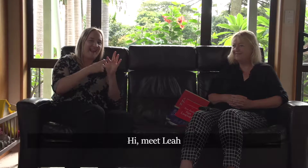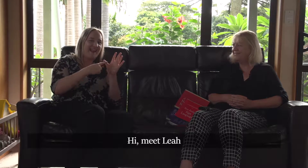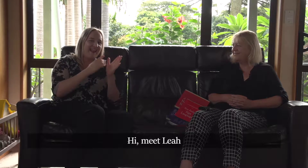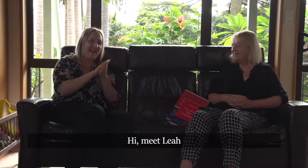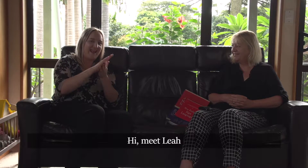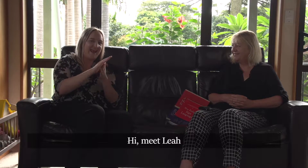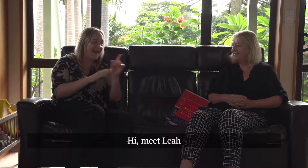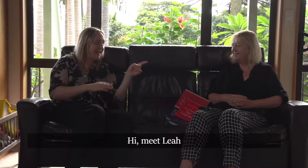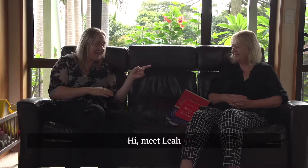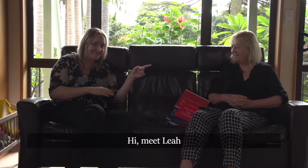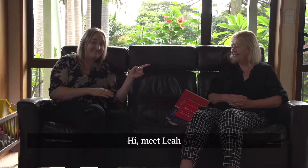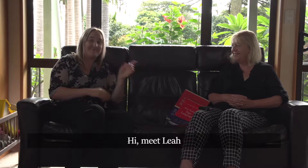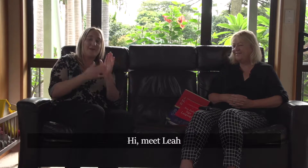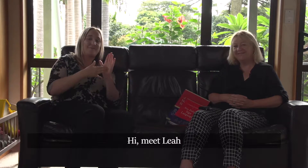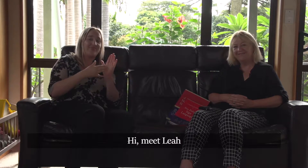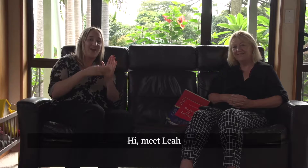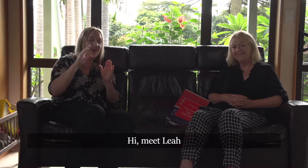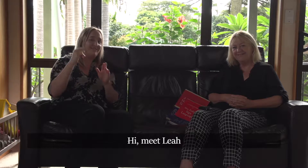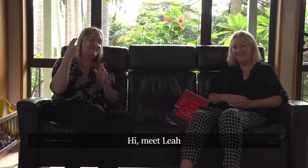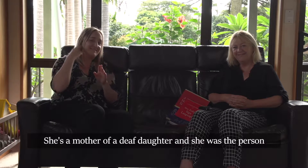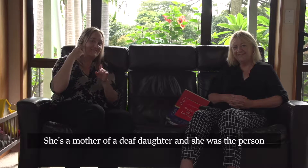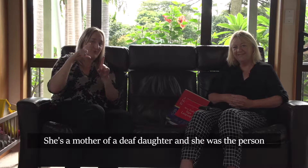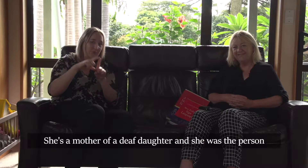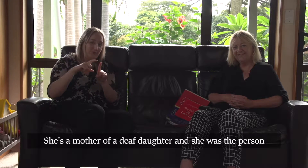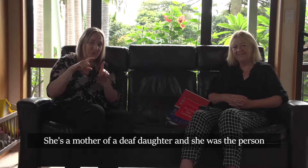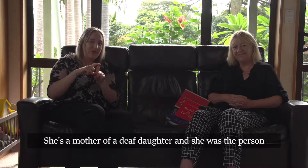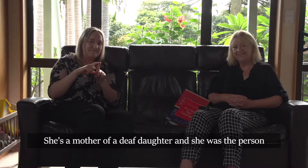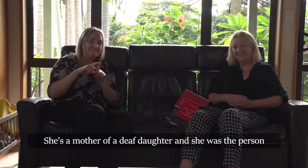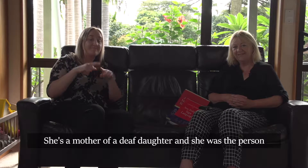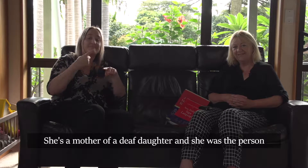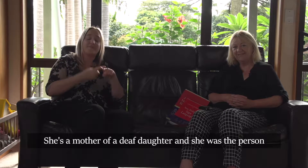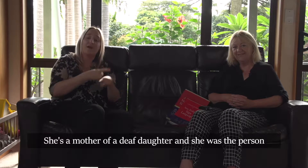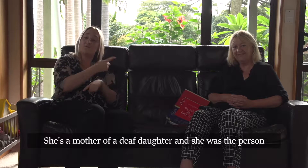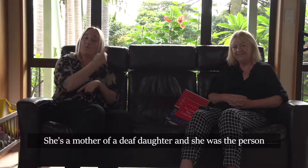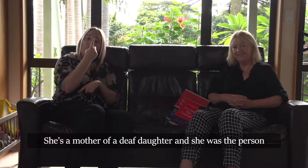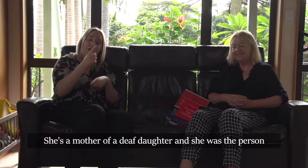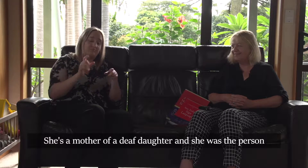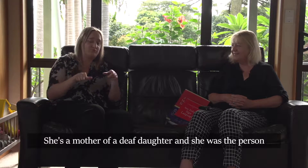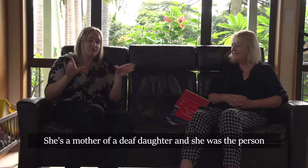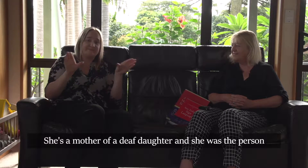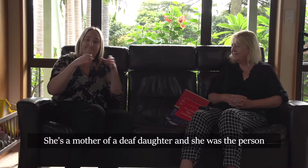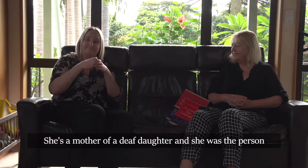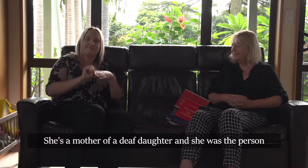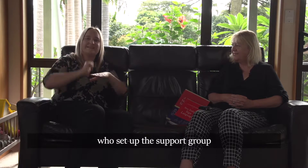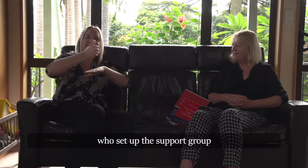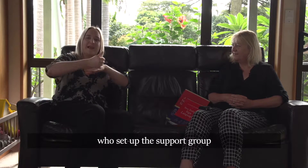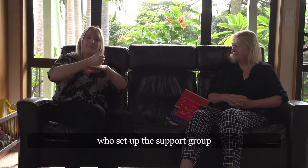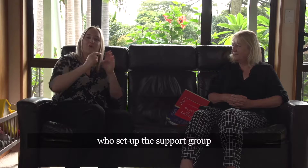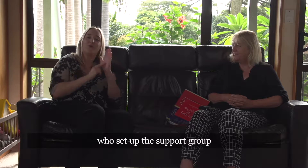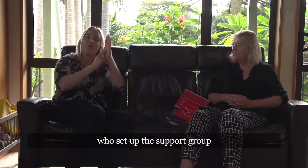Hi, meet Leah. She is the mother of a deaf daughter, and she was the person who set up the support